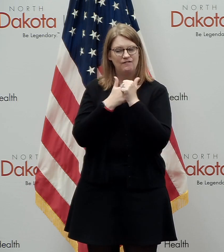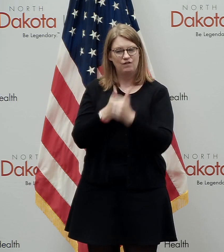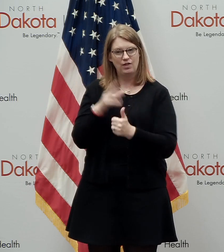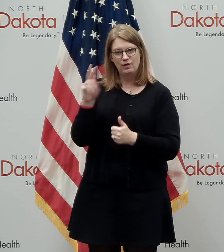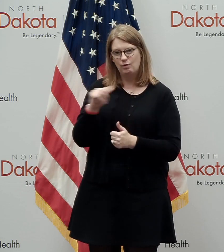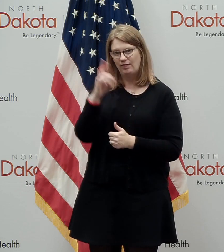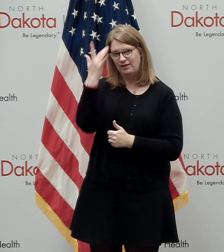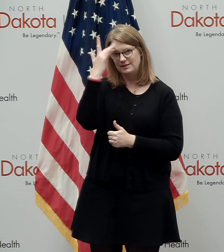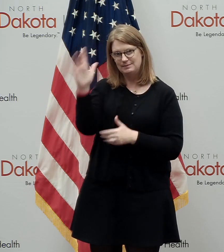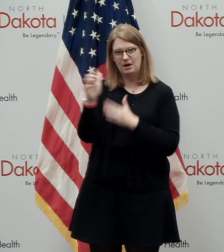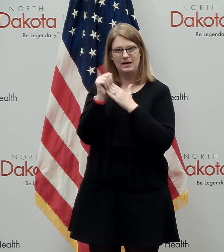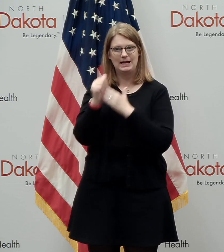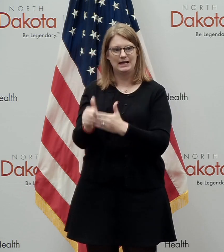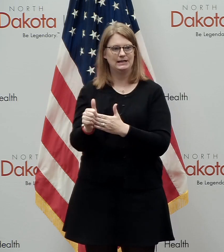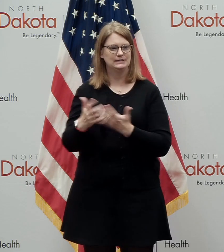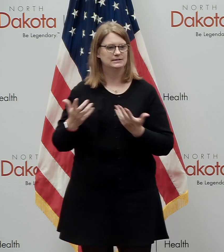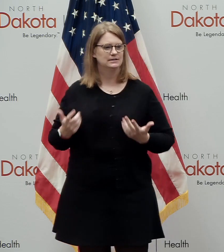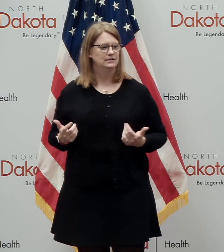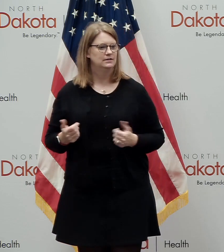North Dakota Smart guidelines.